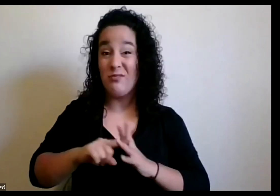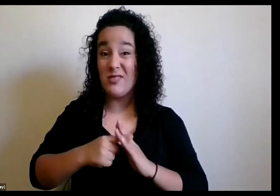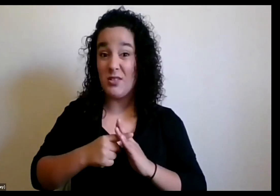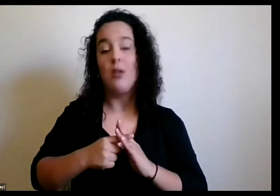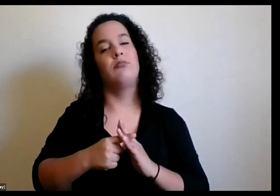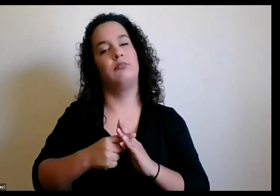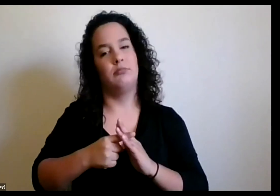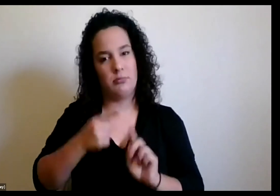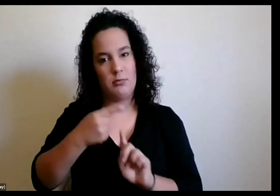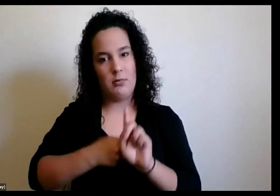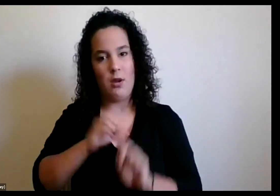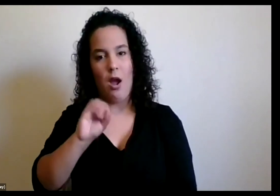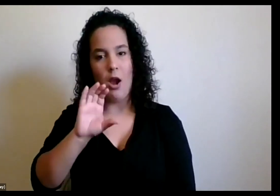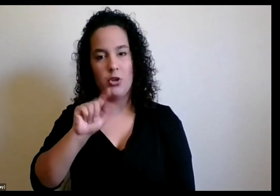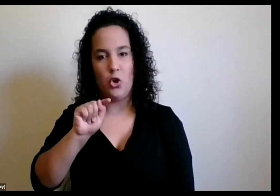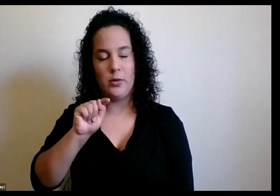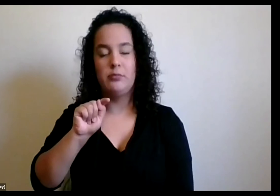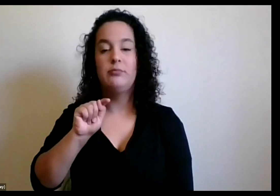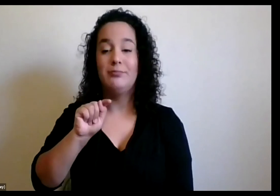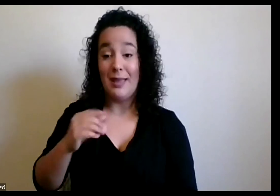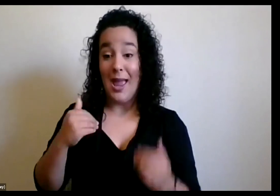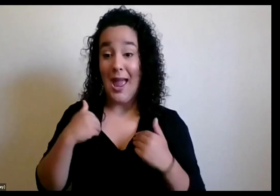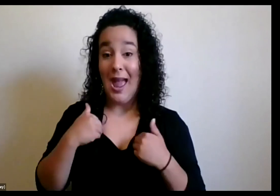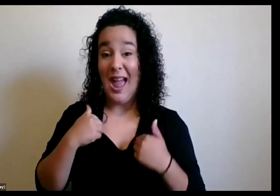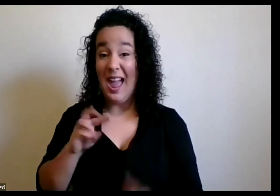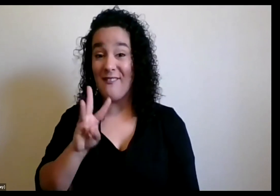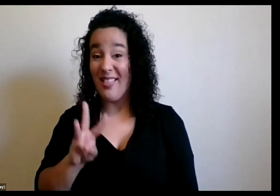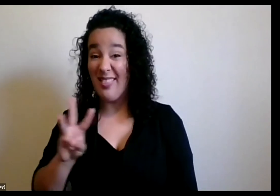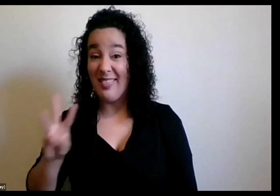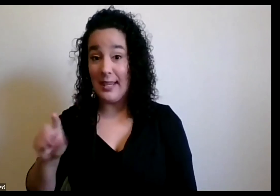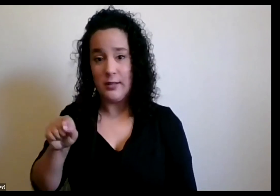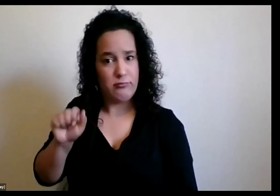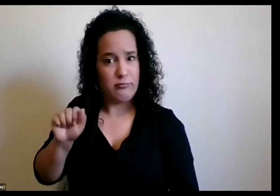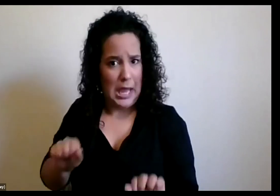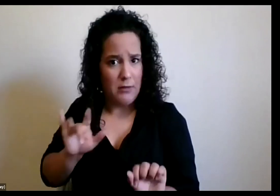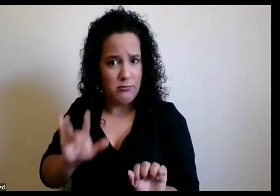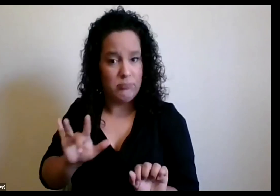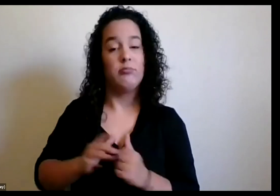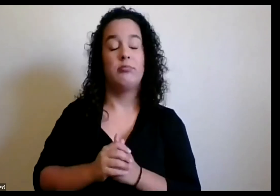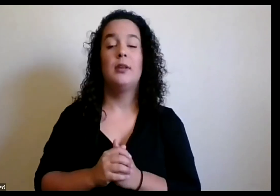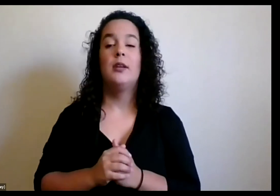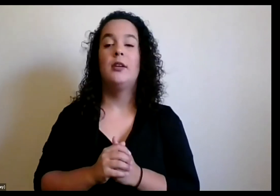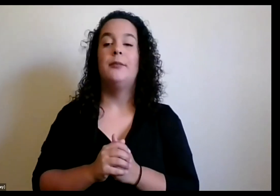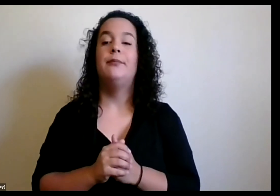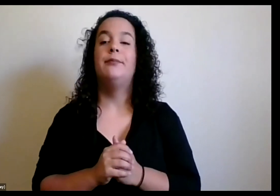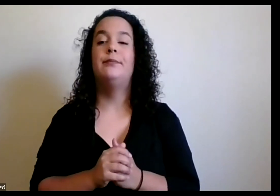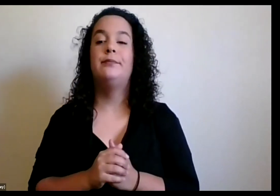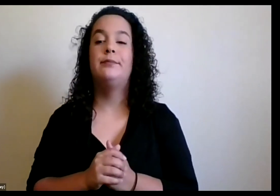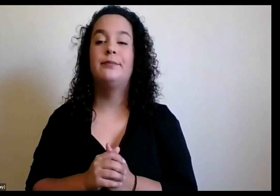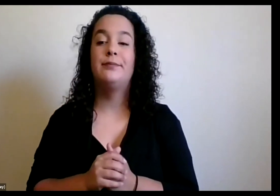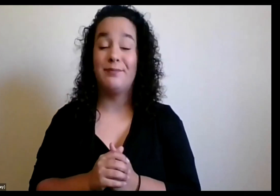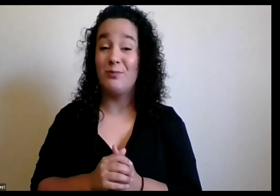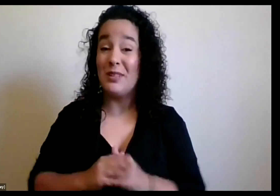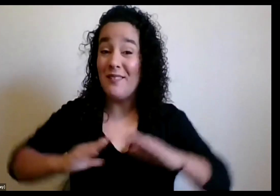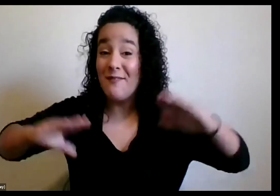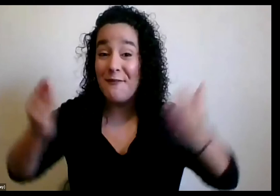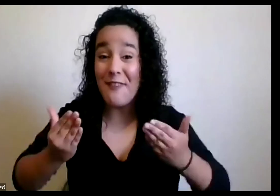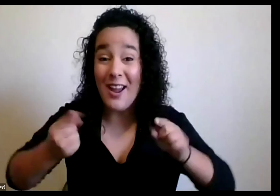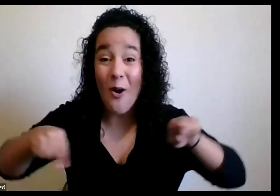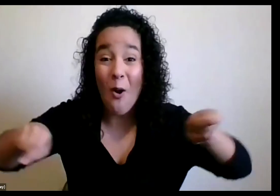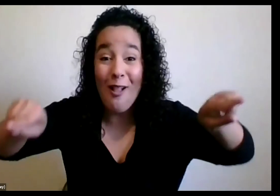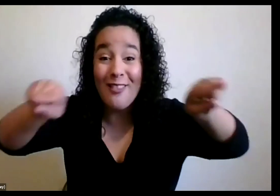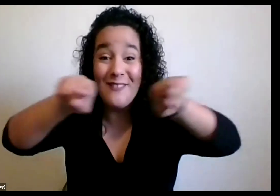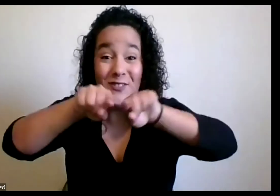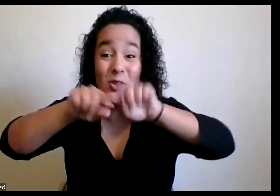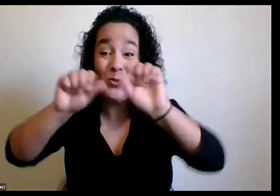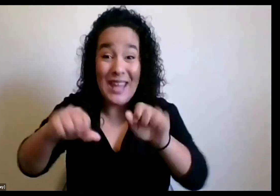October. There's a link for you. And we invite you all to join us. This is the very first unveiling